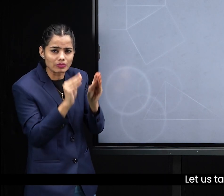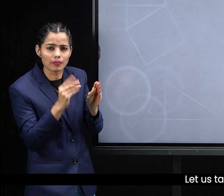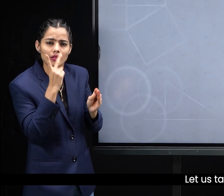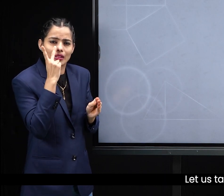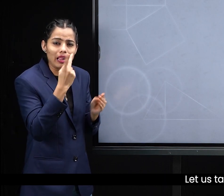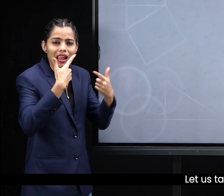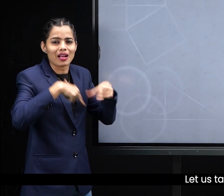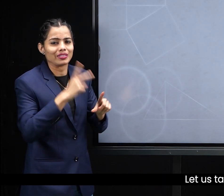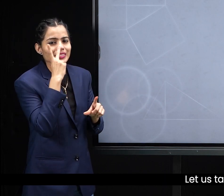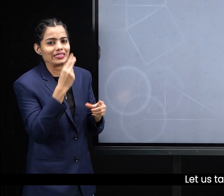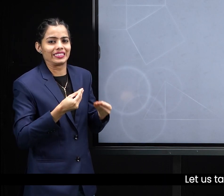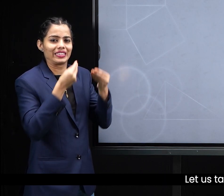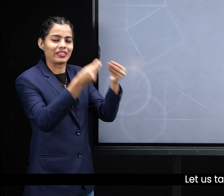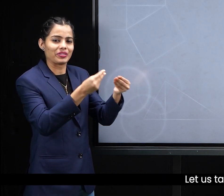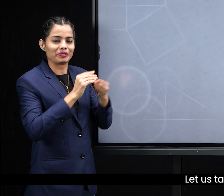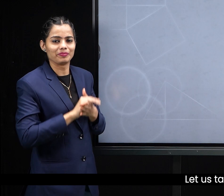a look.